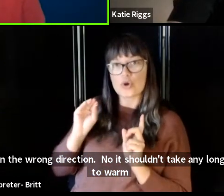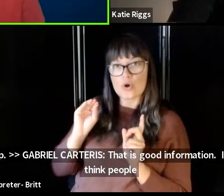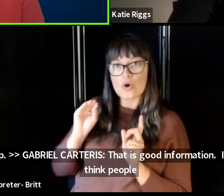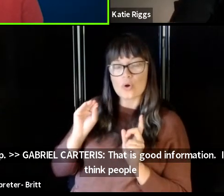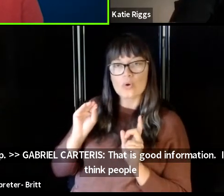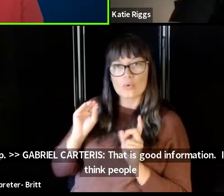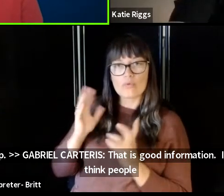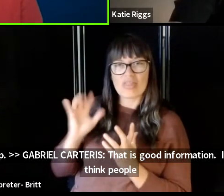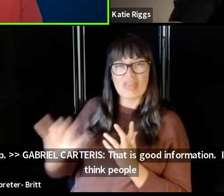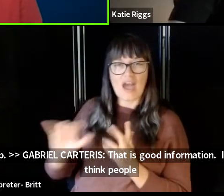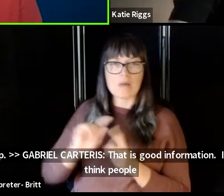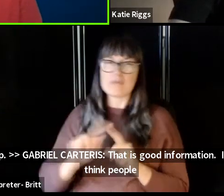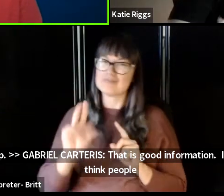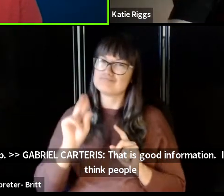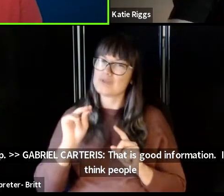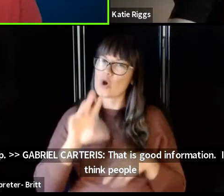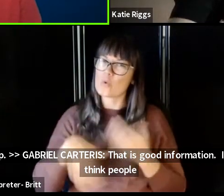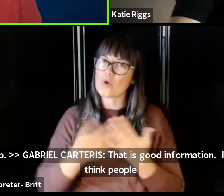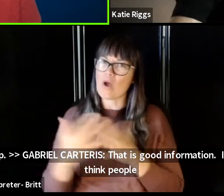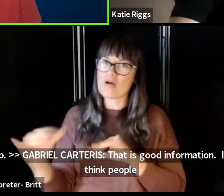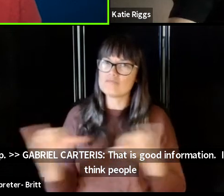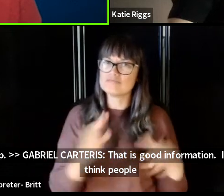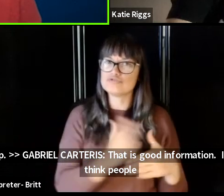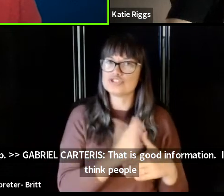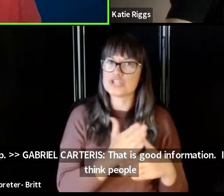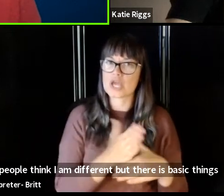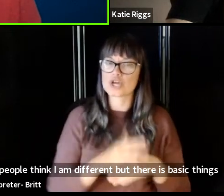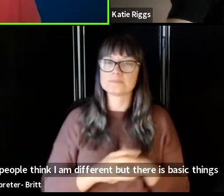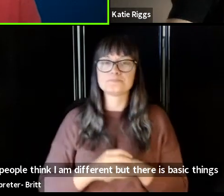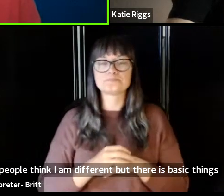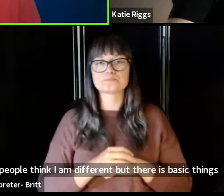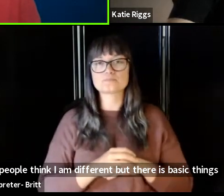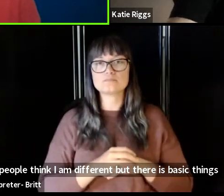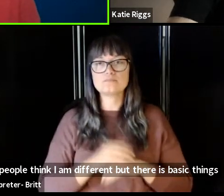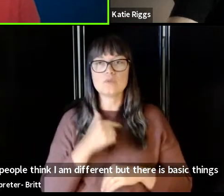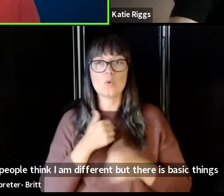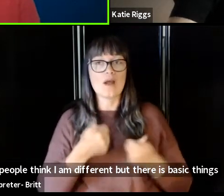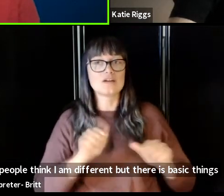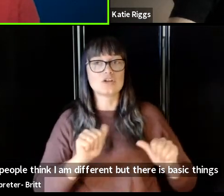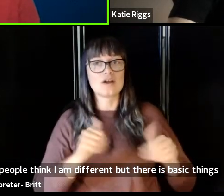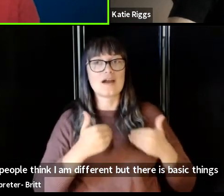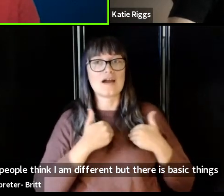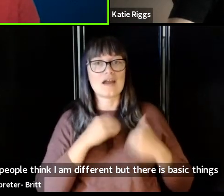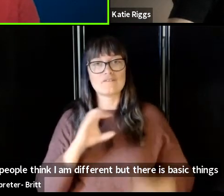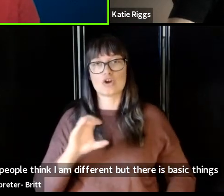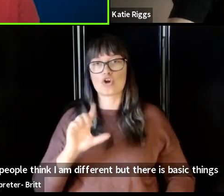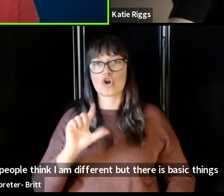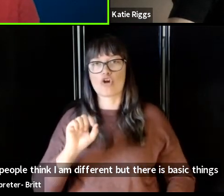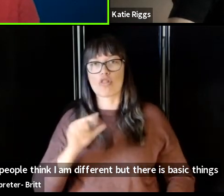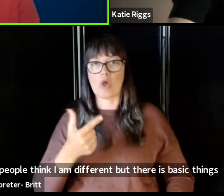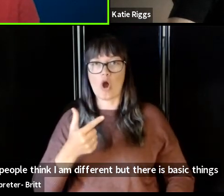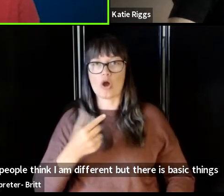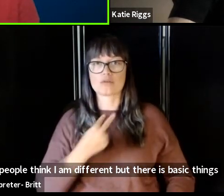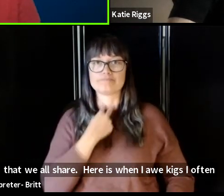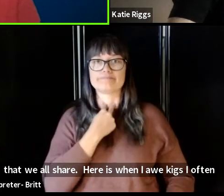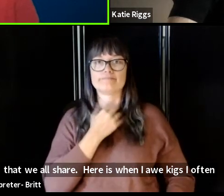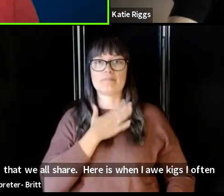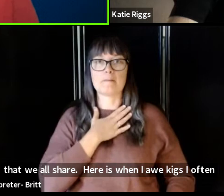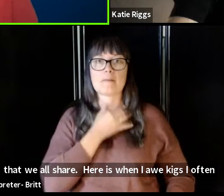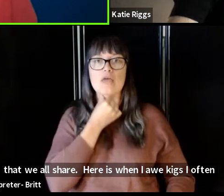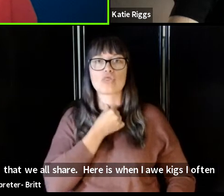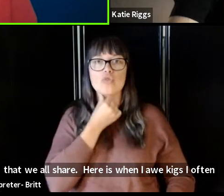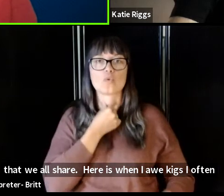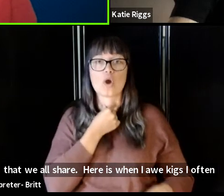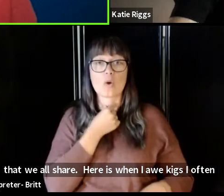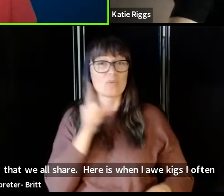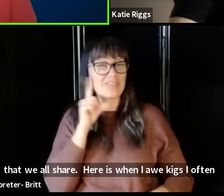all share. Yeah. So here is, when I audition, I often get a clog in my throat. Some say to drink hot tea, but